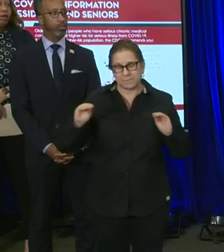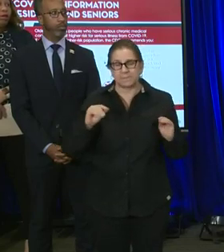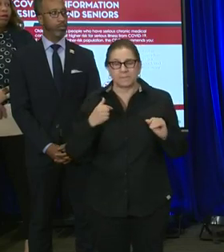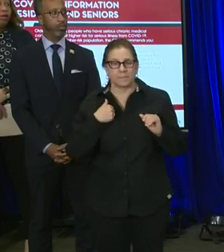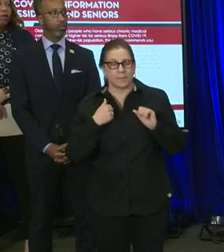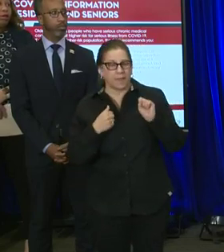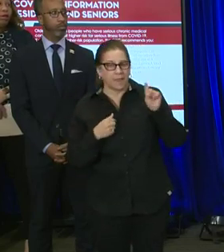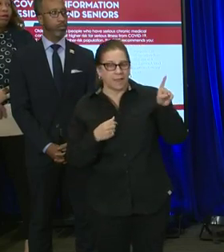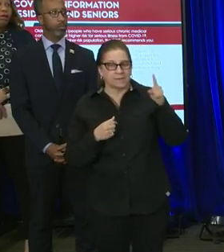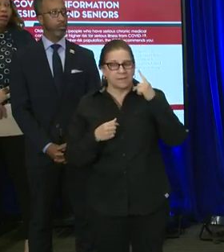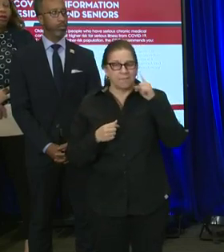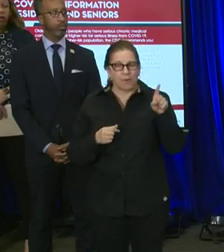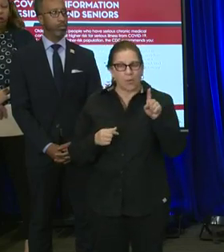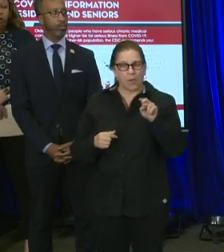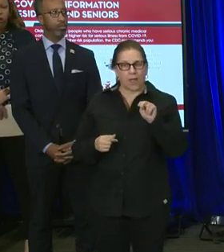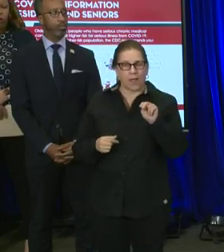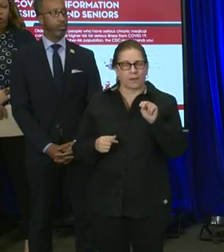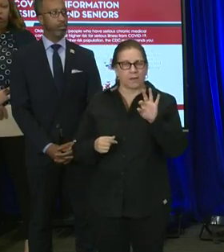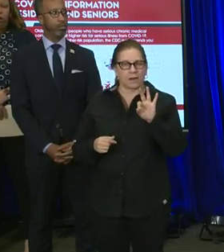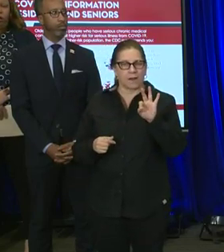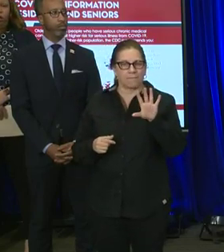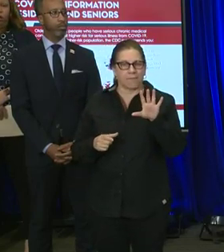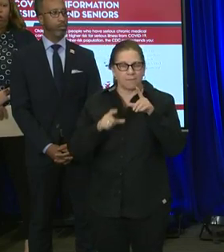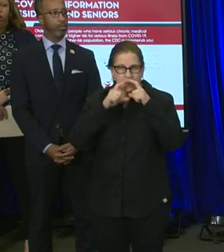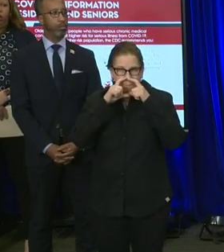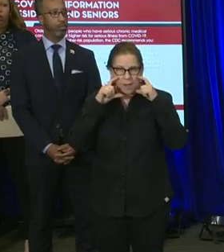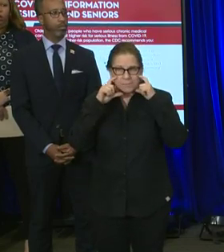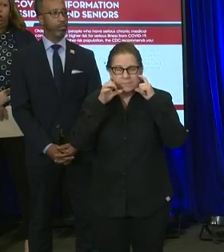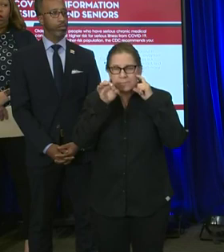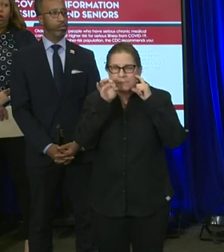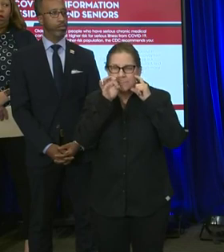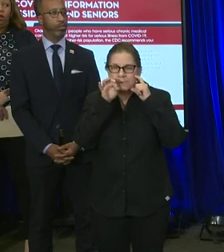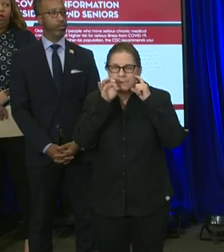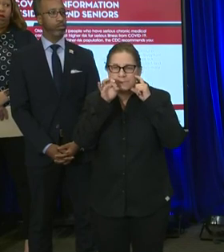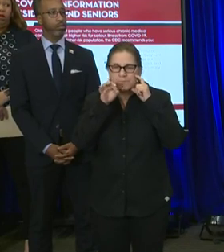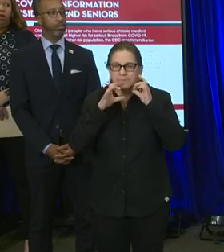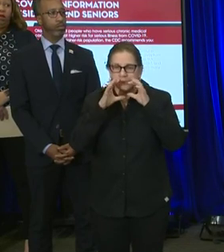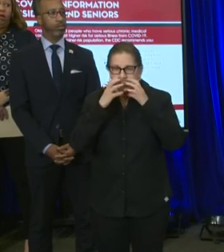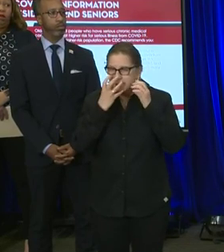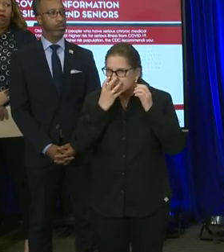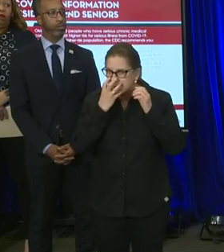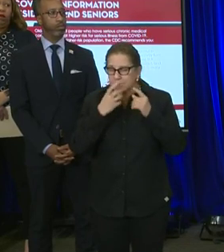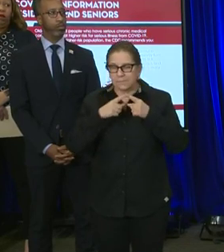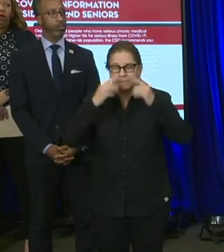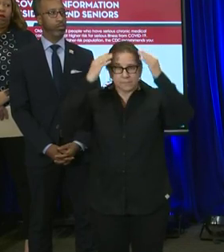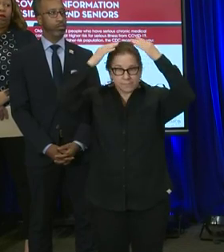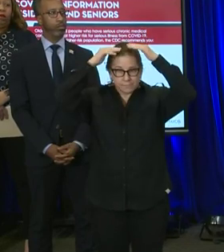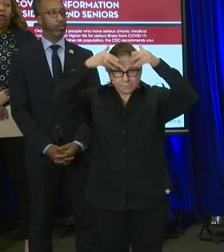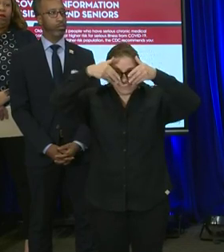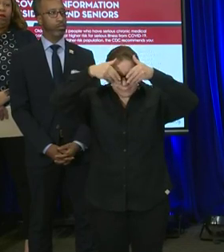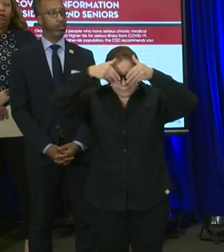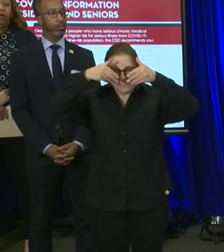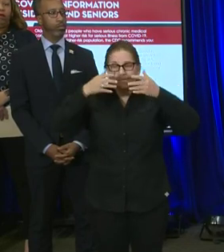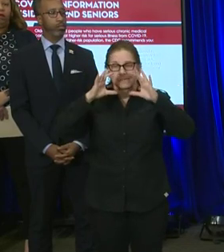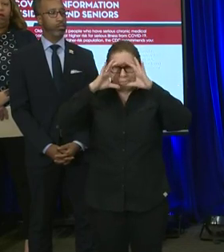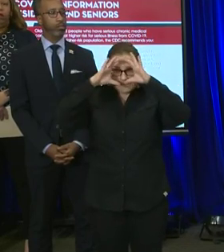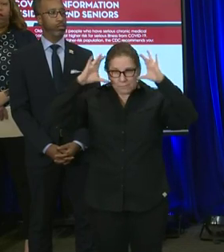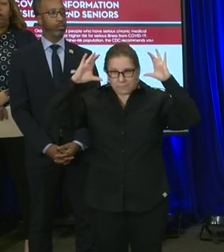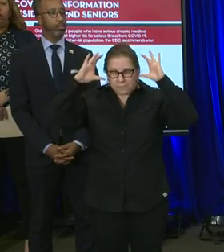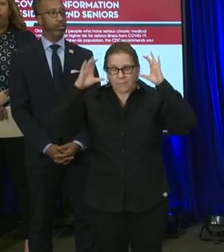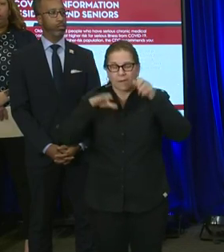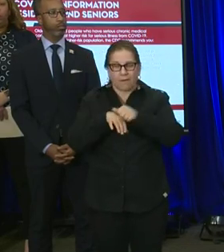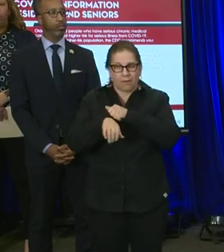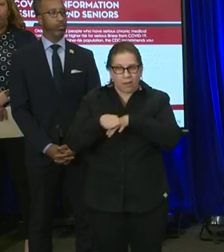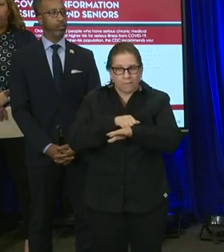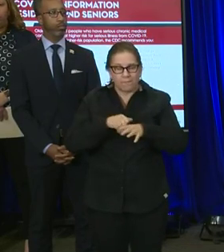N95 masks, surgical masks, gowns, face shields, gloves, and other PPE that is necessary to care